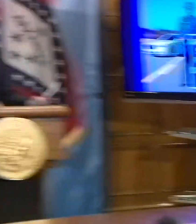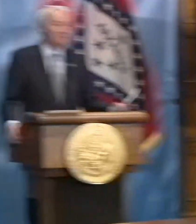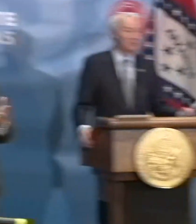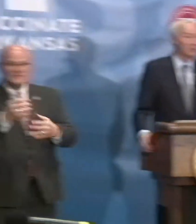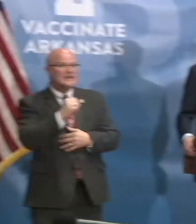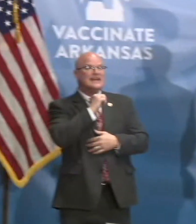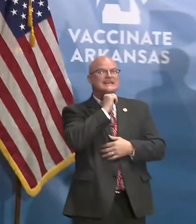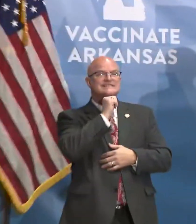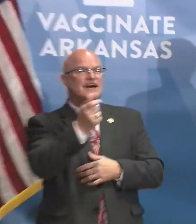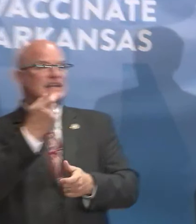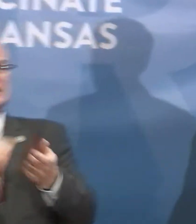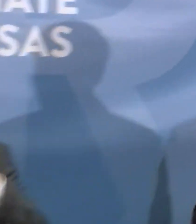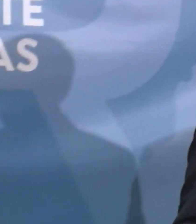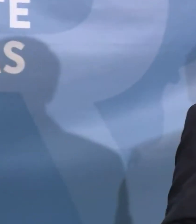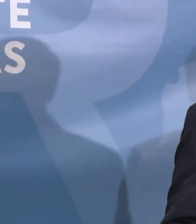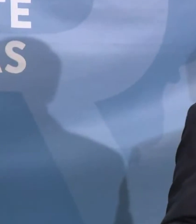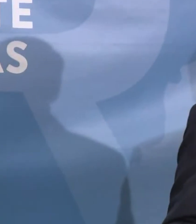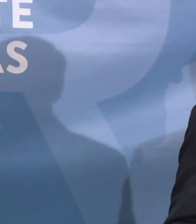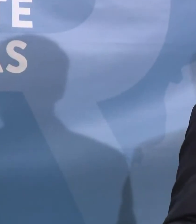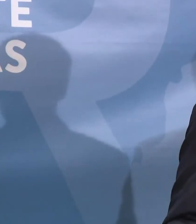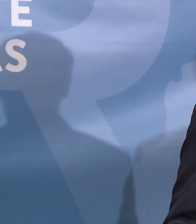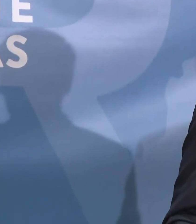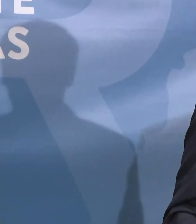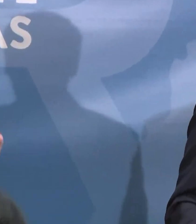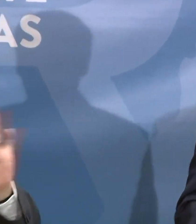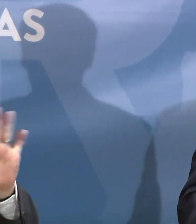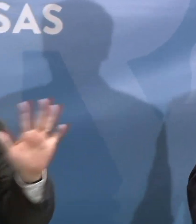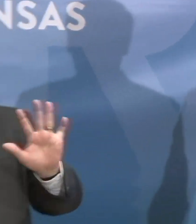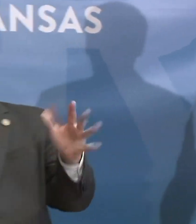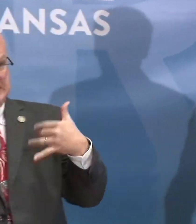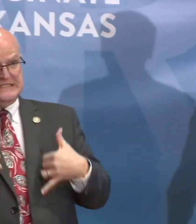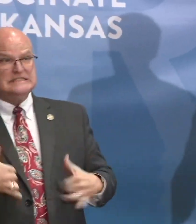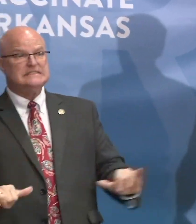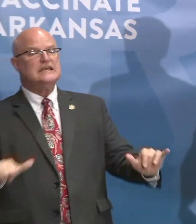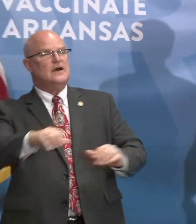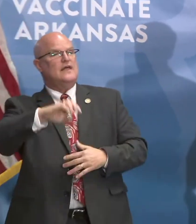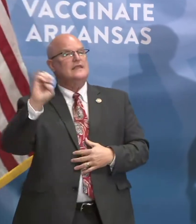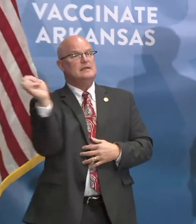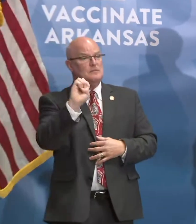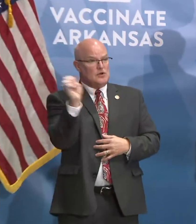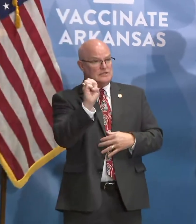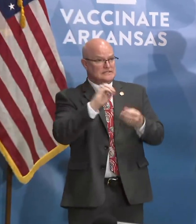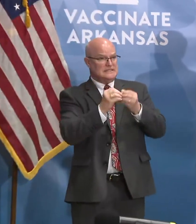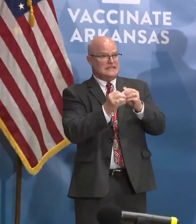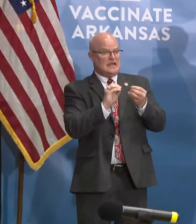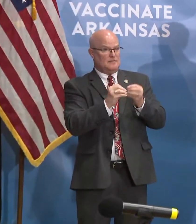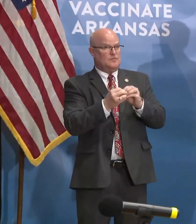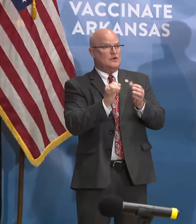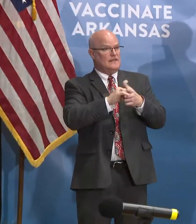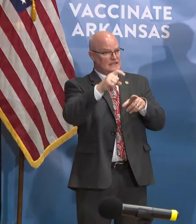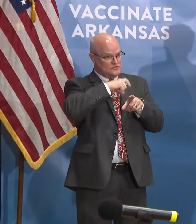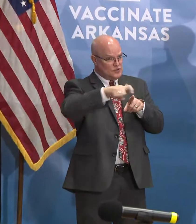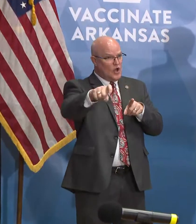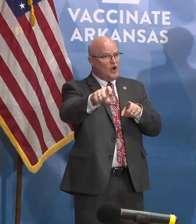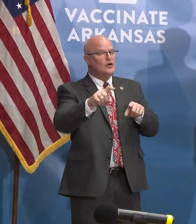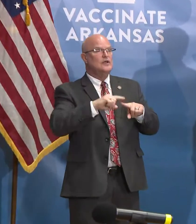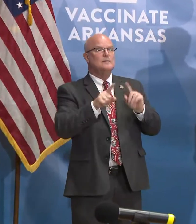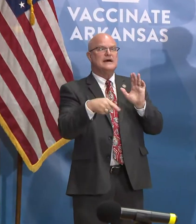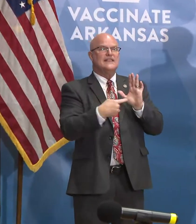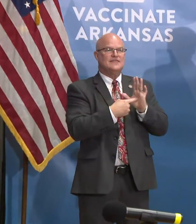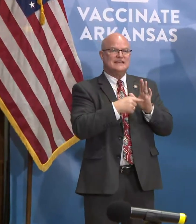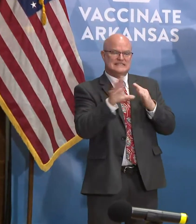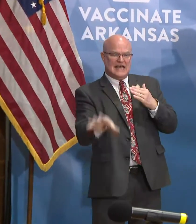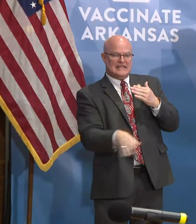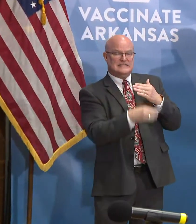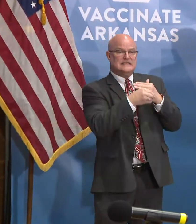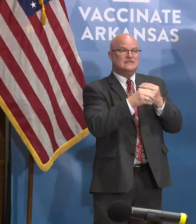not a substitute for calling 911. That is still the emergency number that is called, but this is an